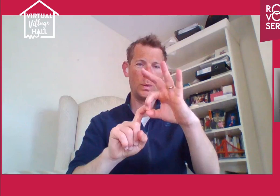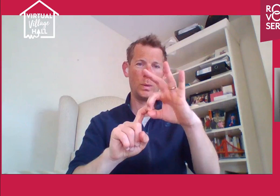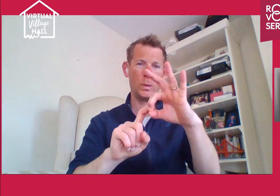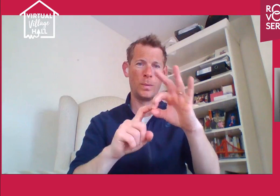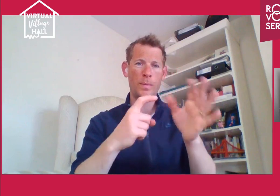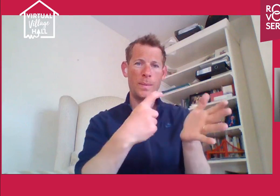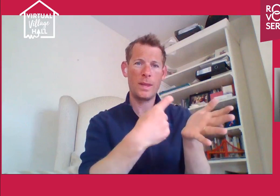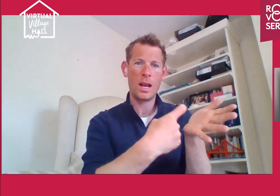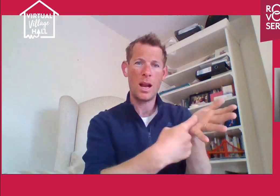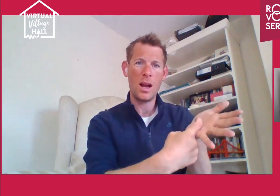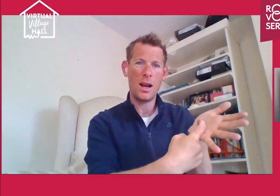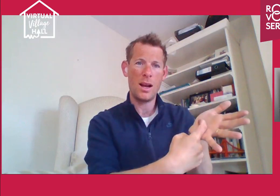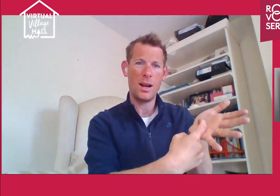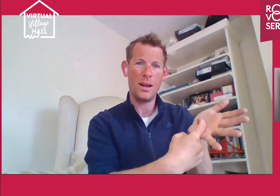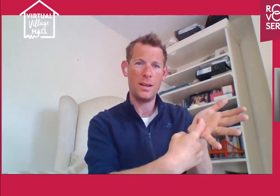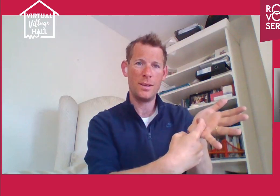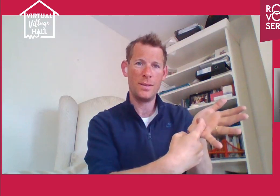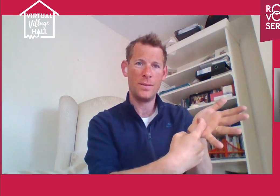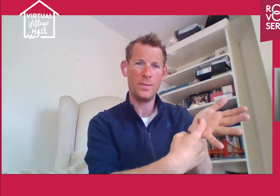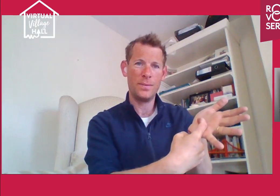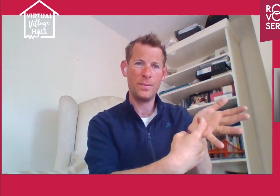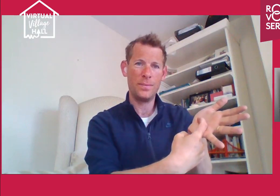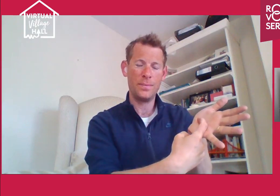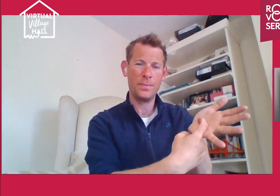Q, R,